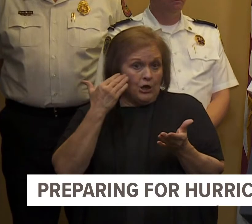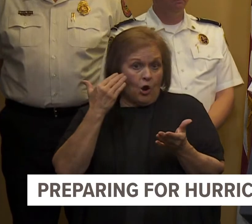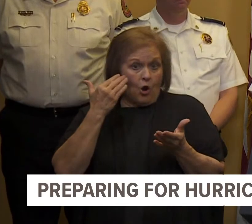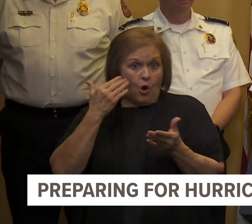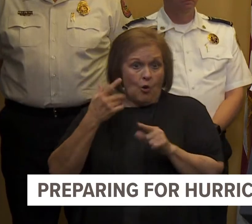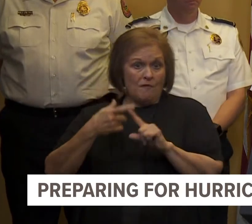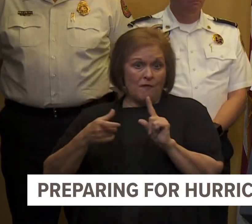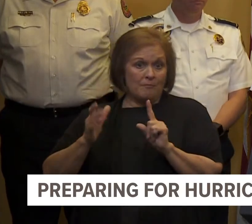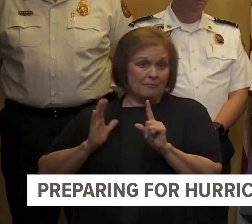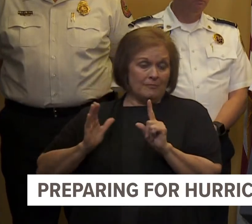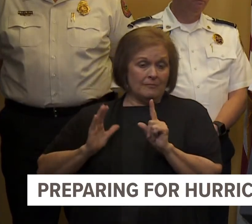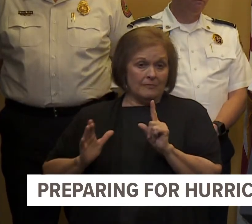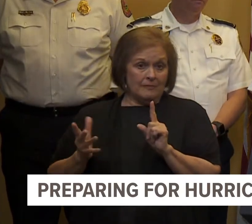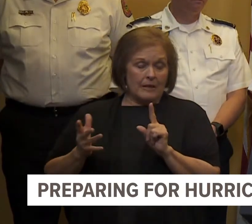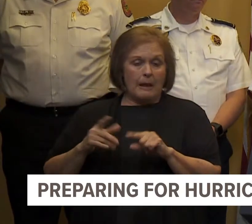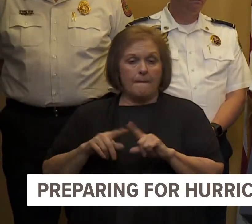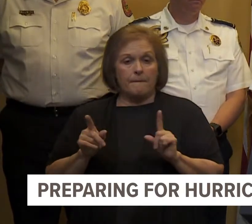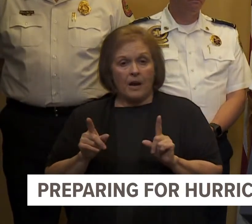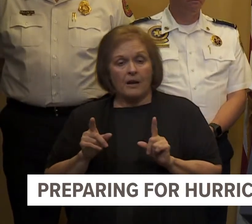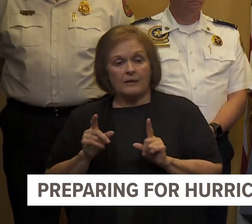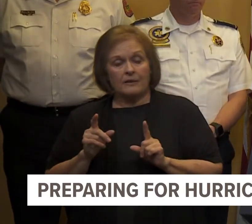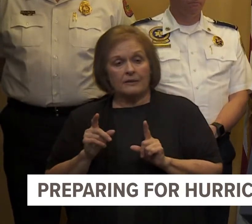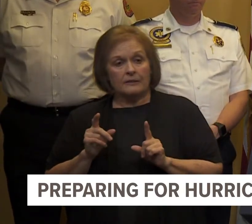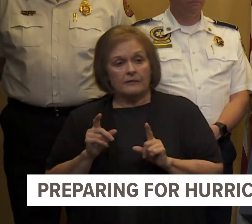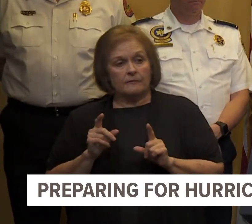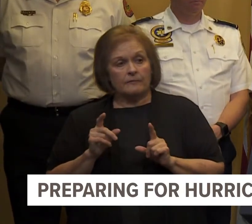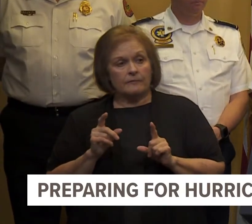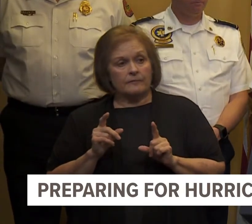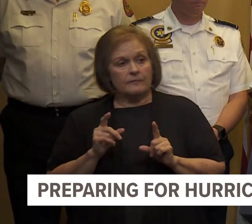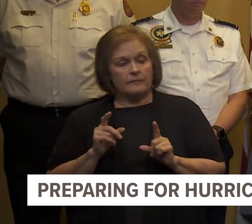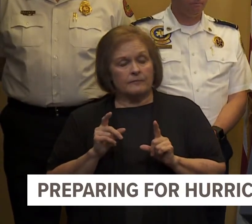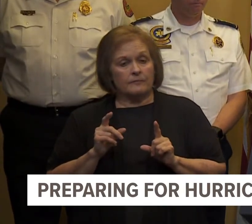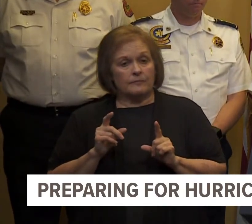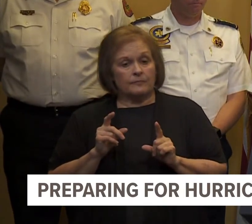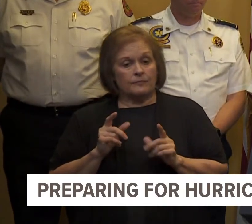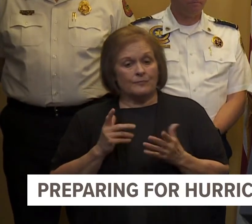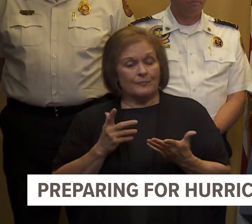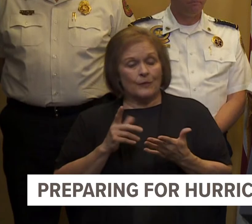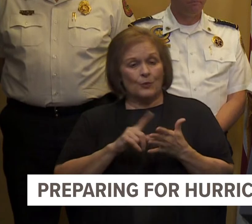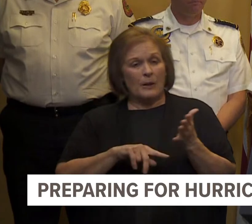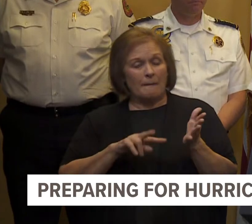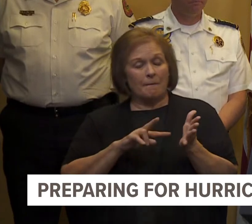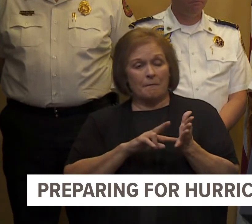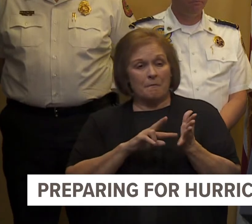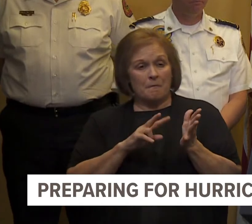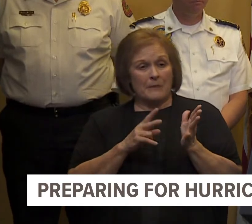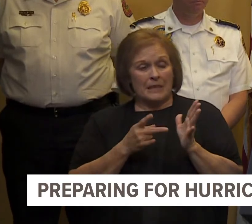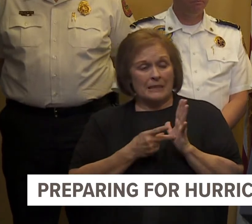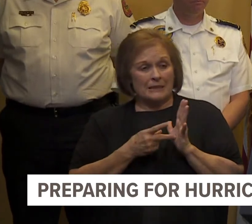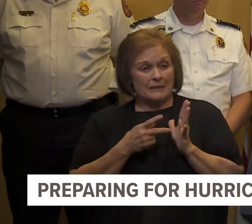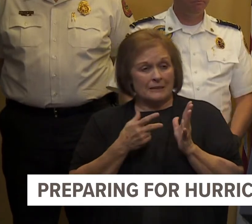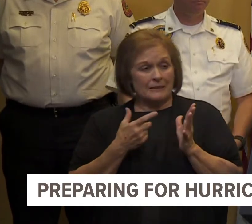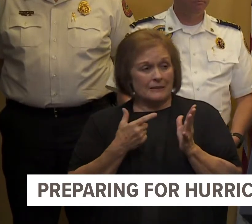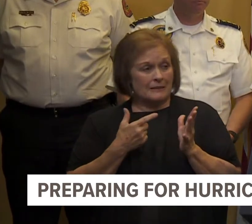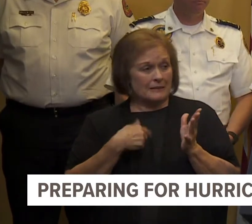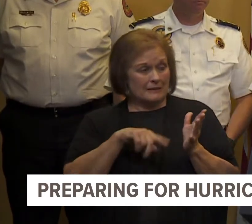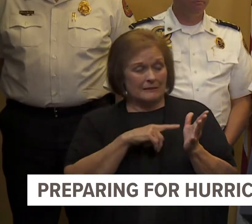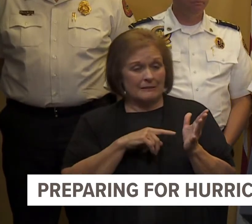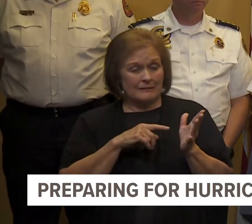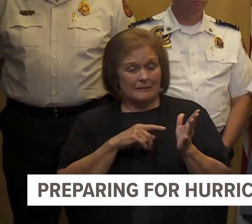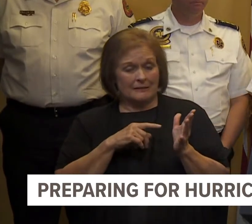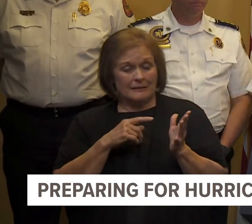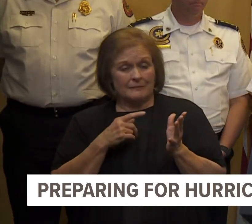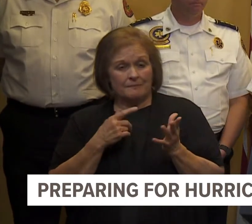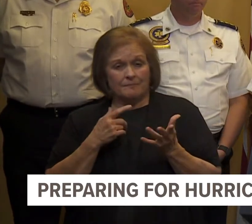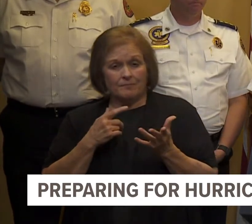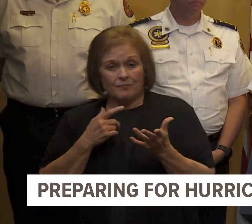traditional city-assisted evacuation. But I think what it really speaks to, though, and you've heard it several times up here, is